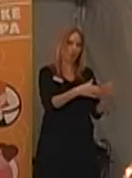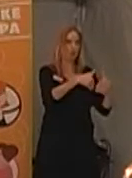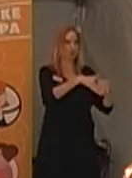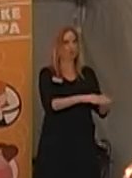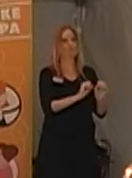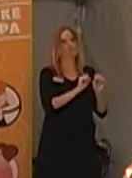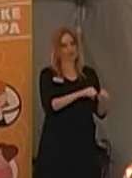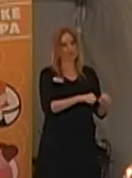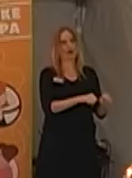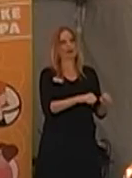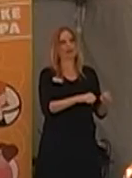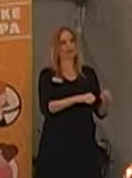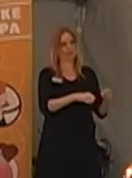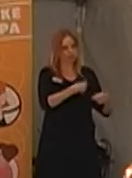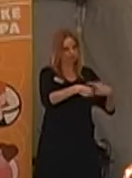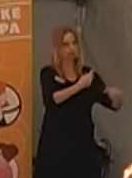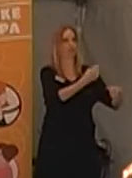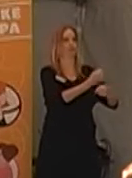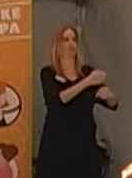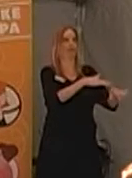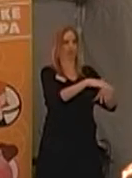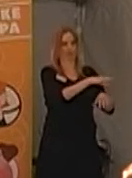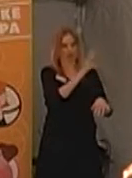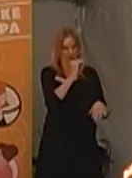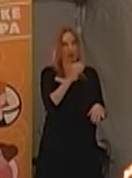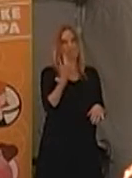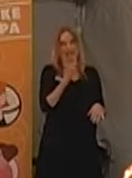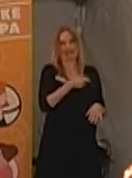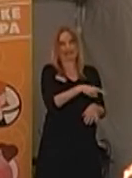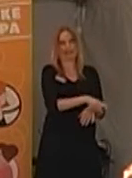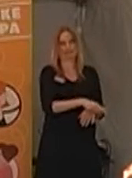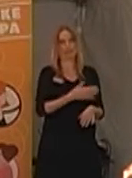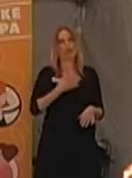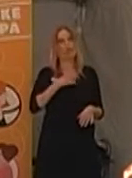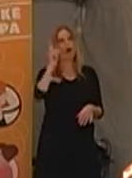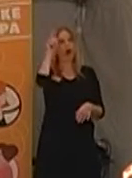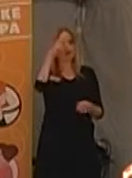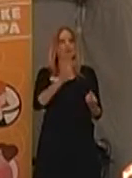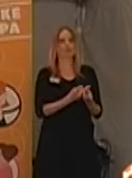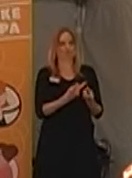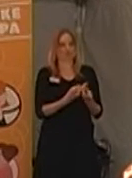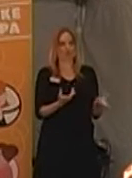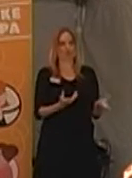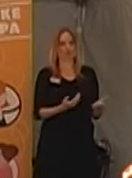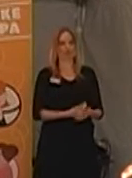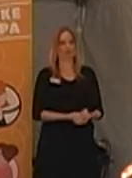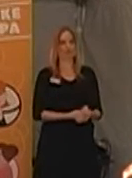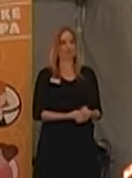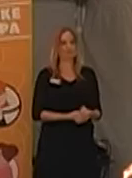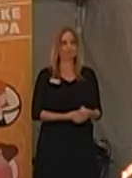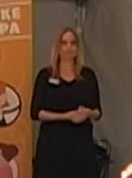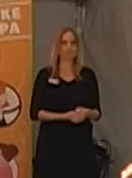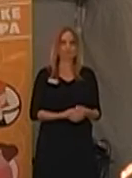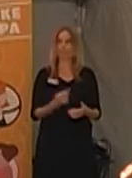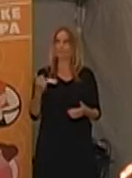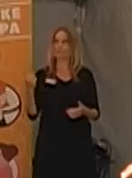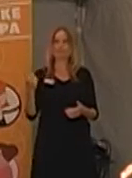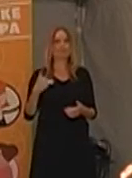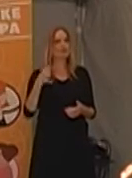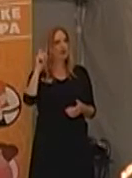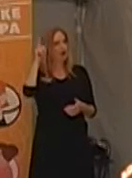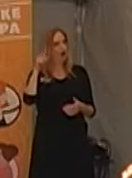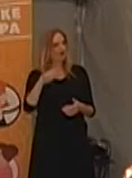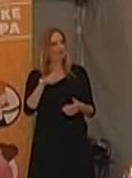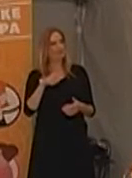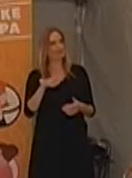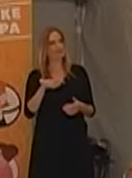put into practice more easily than perhaps they can elsewhere. So from my perspective, certainly these are decisions that have been made. I guess the reason why I made